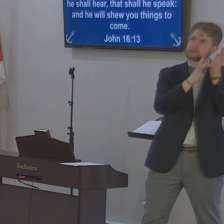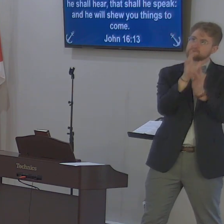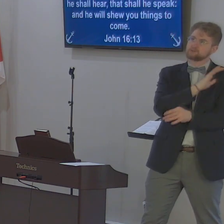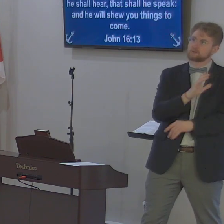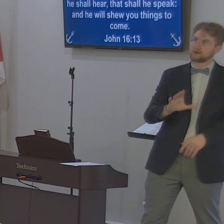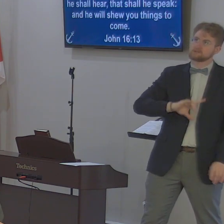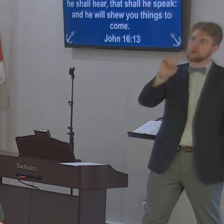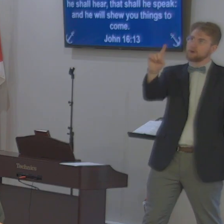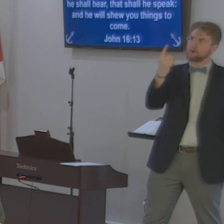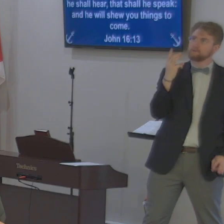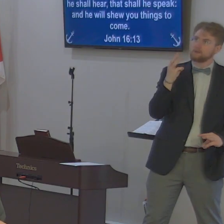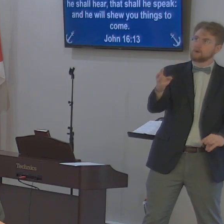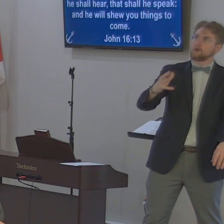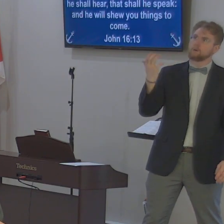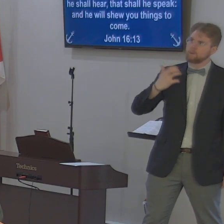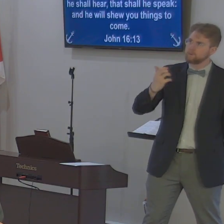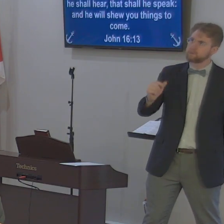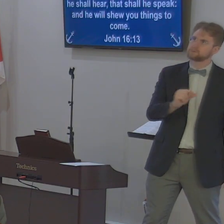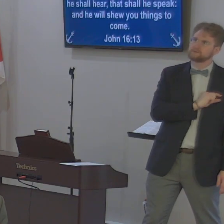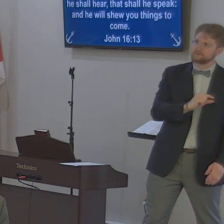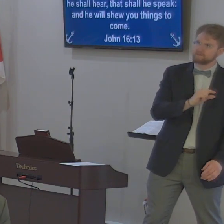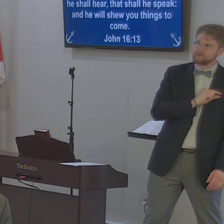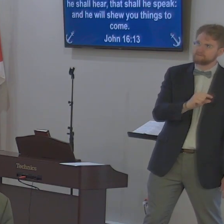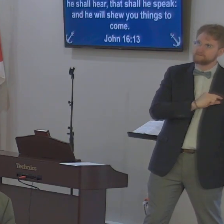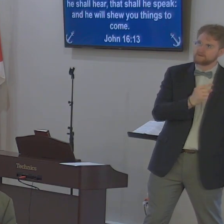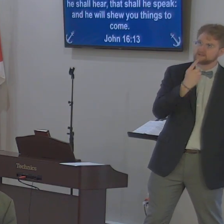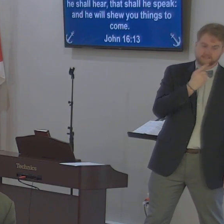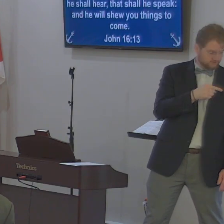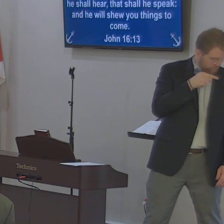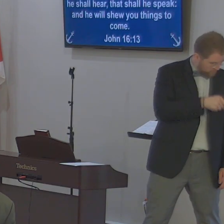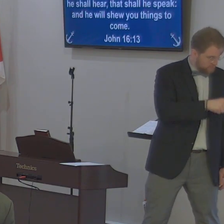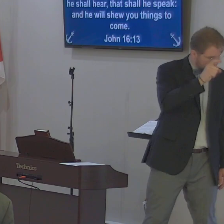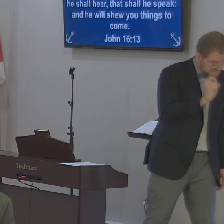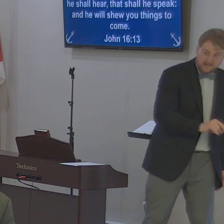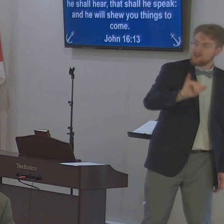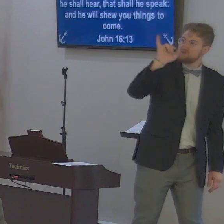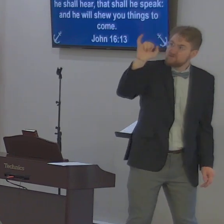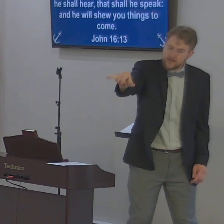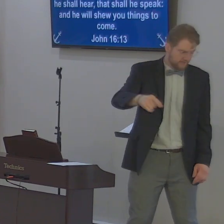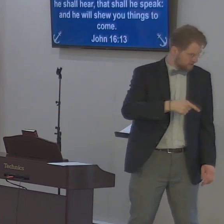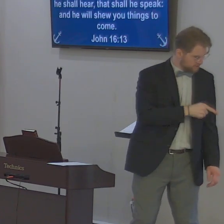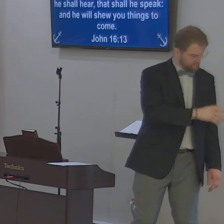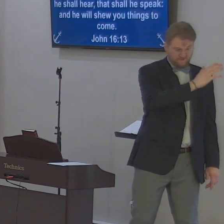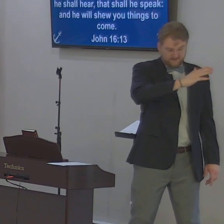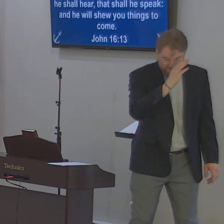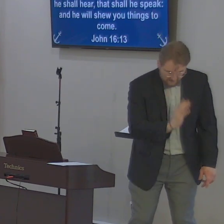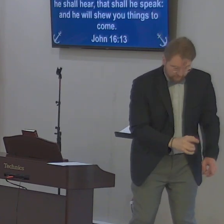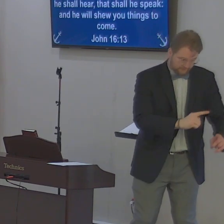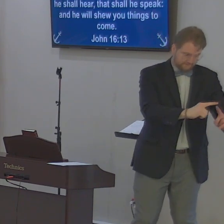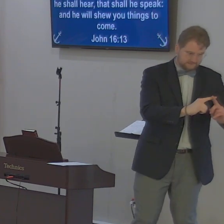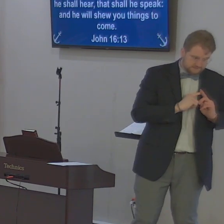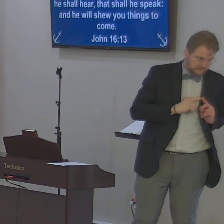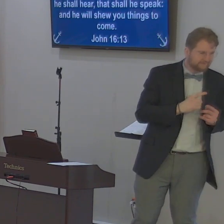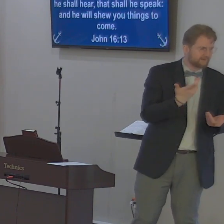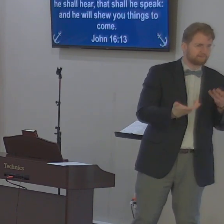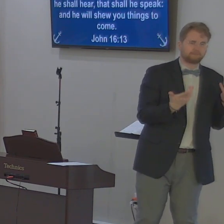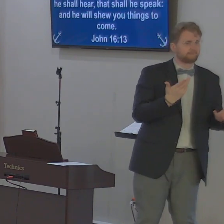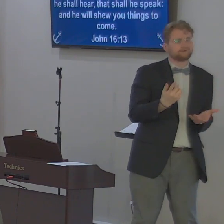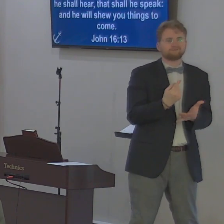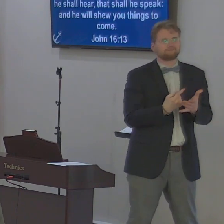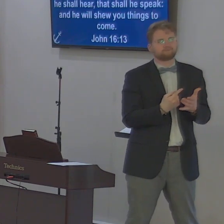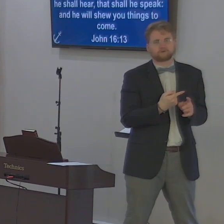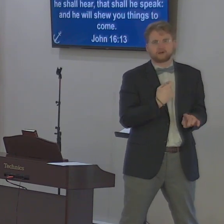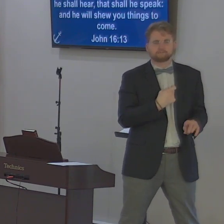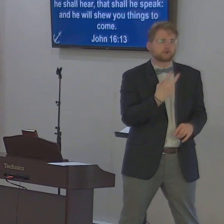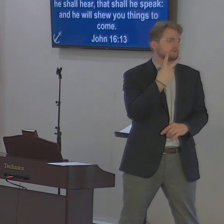that conviction that I said, says you need this. You have never been born again. Maybe that comes from doubt.